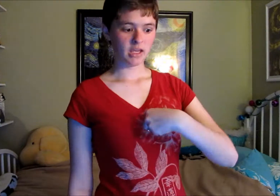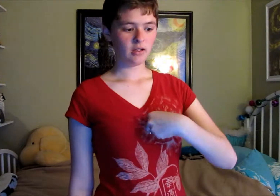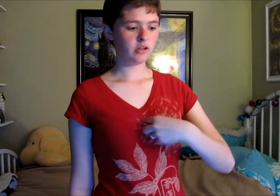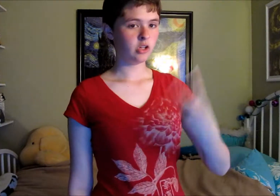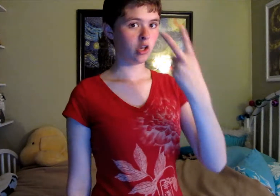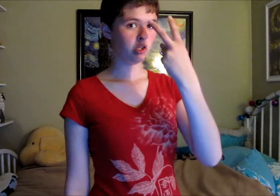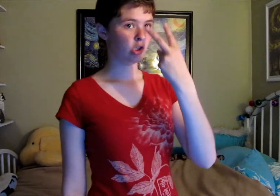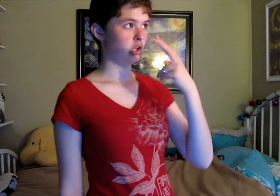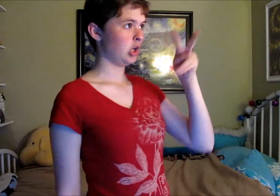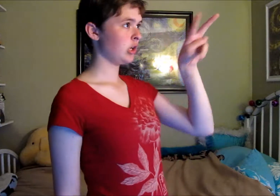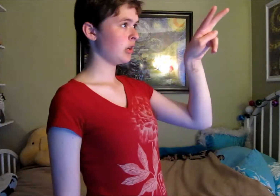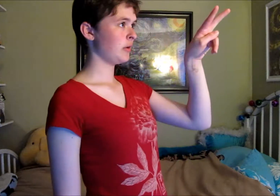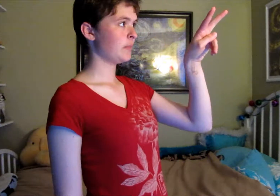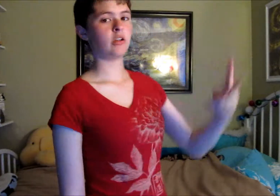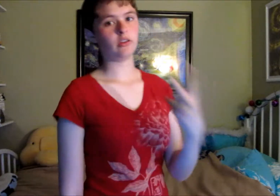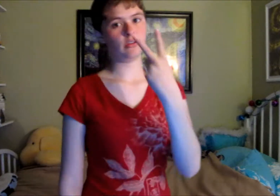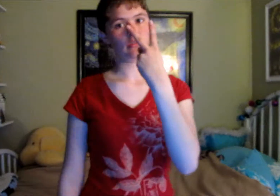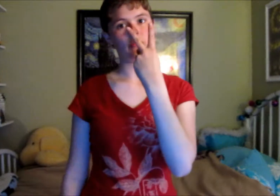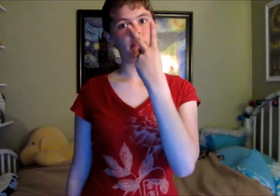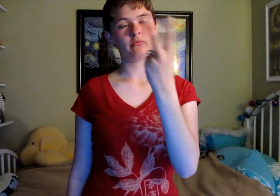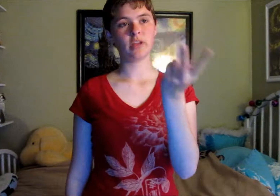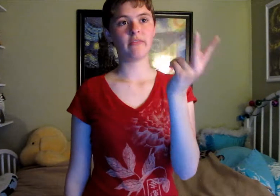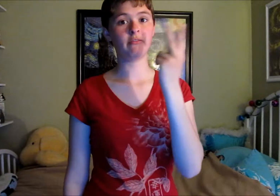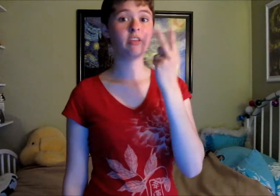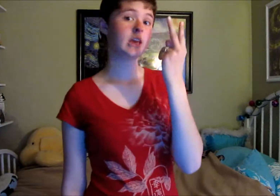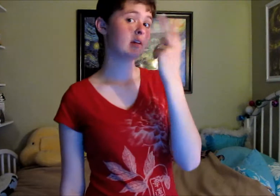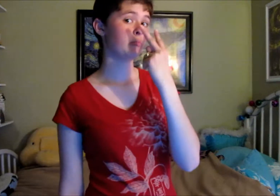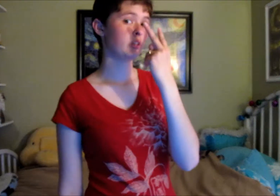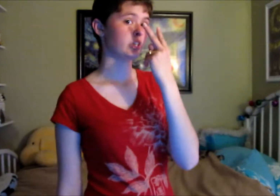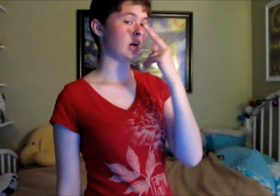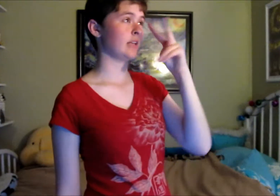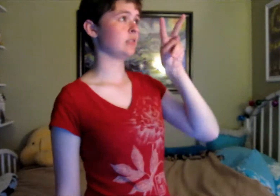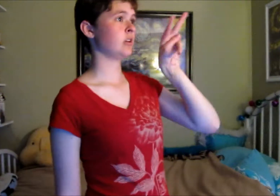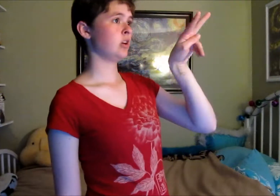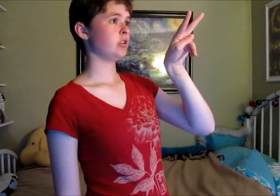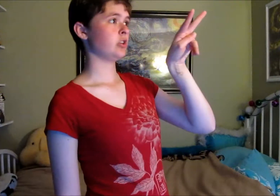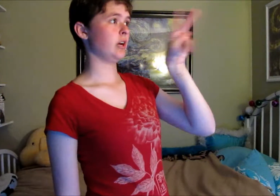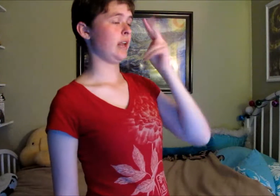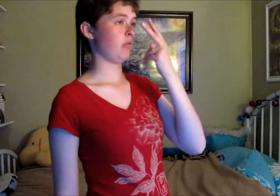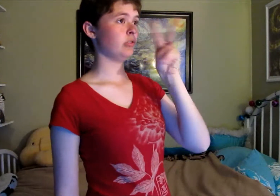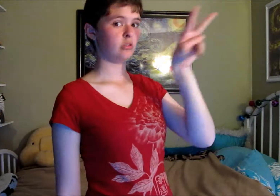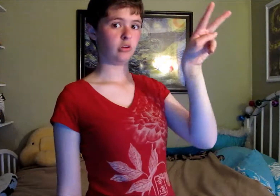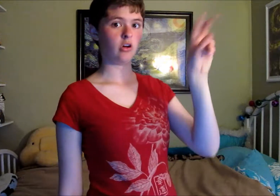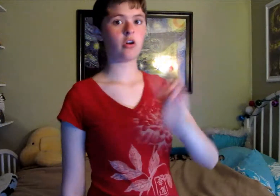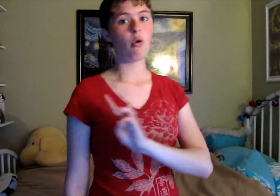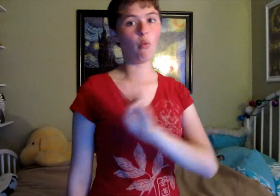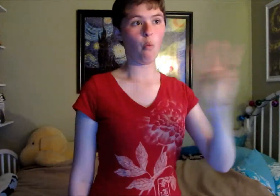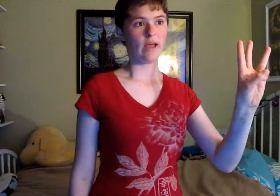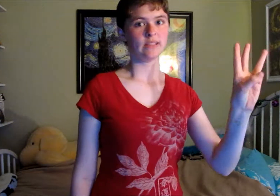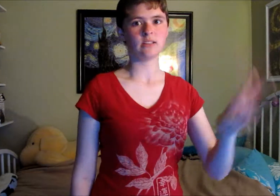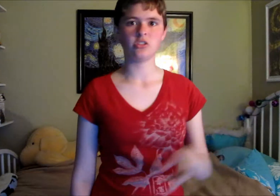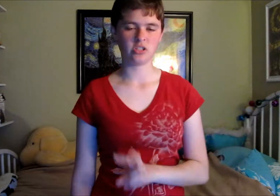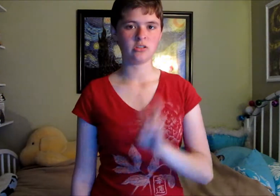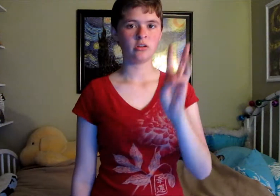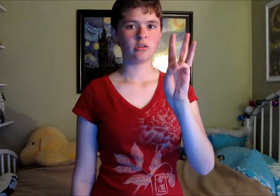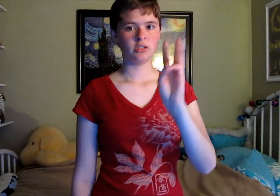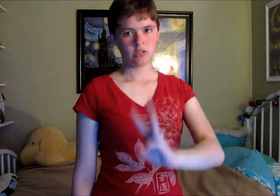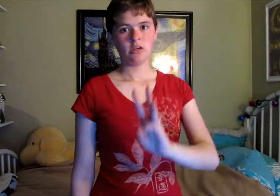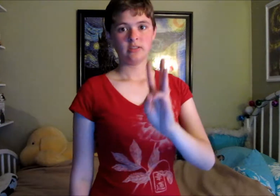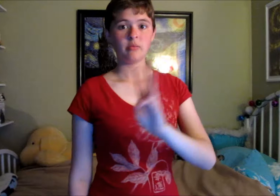Me, look. You're going to have a V hand, point to your eyes, turn it out. Look, west is just W